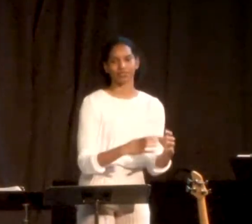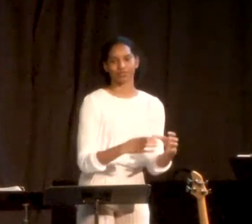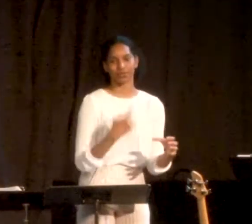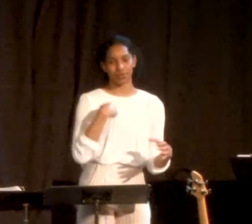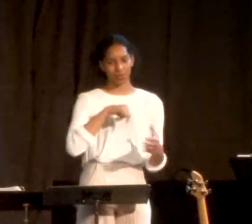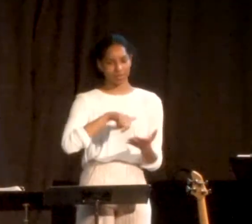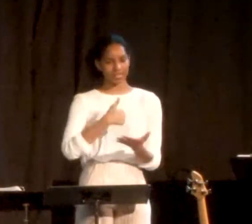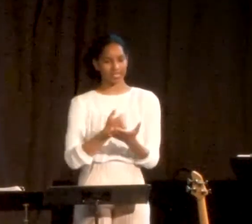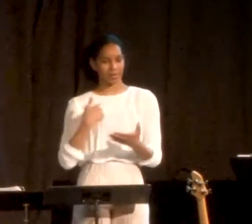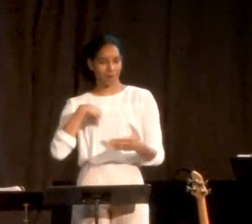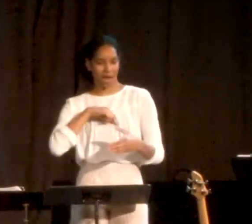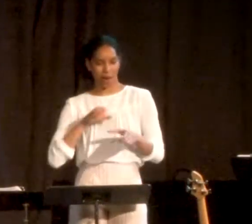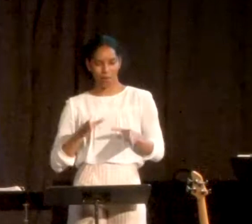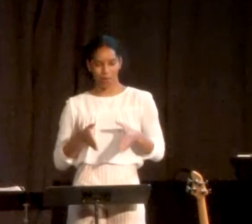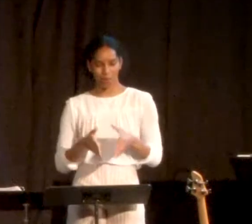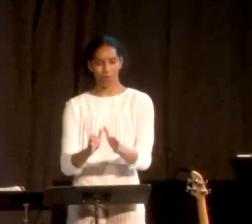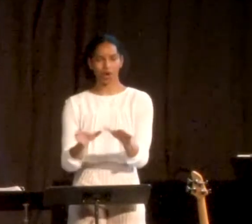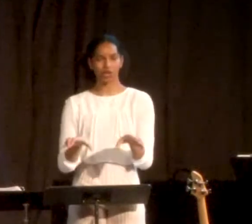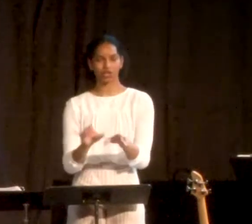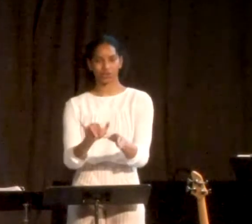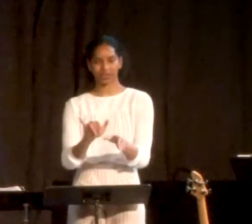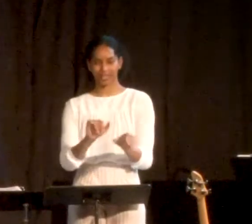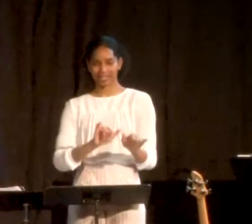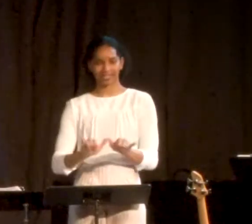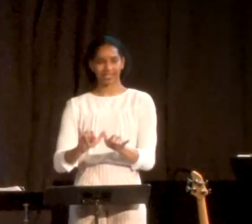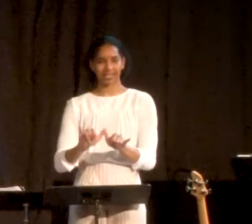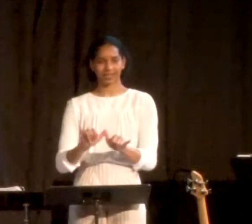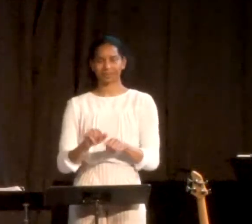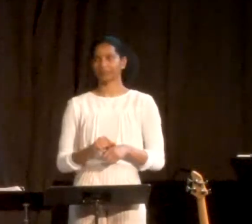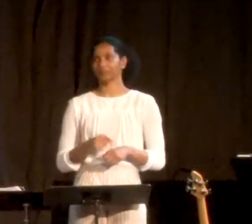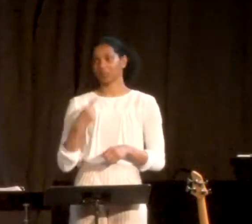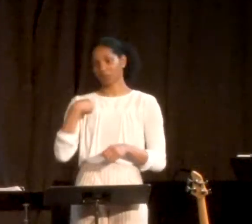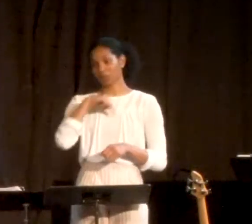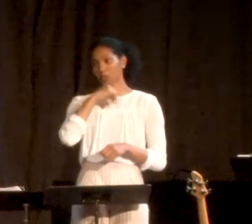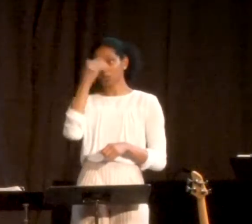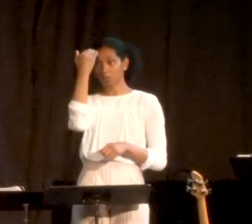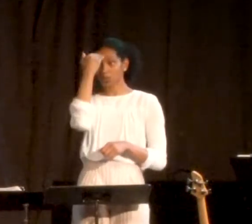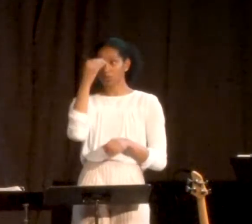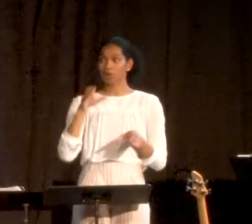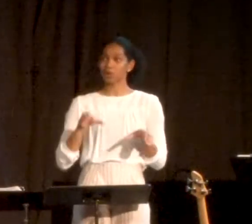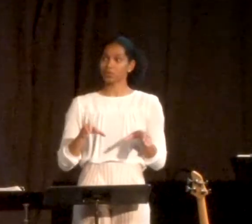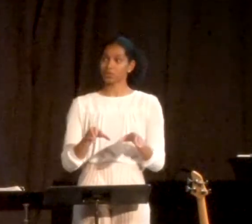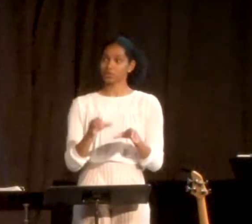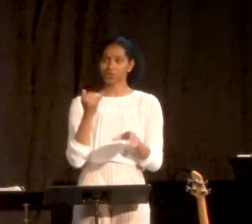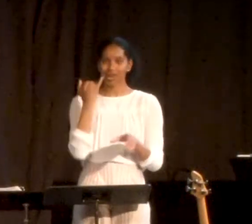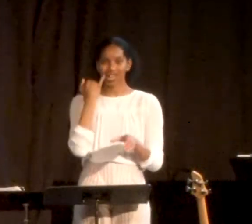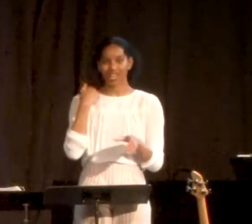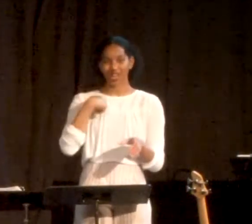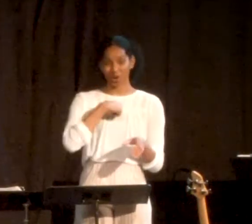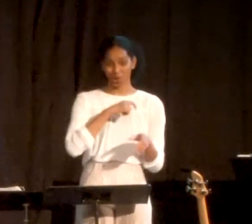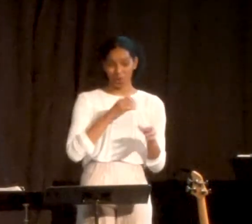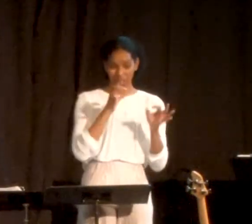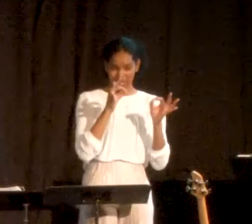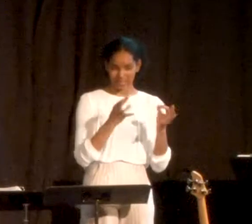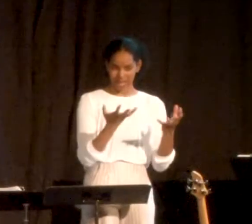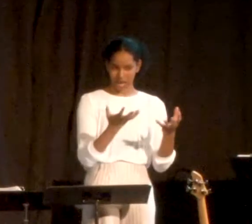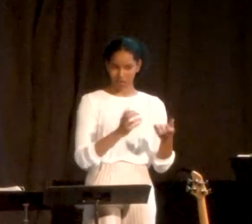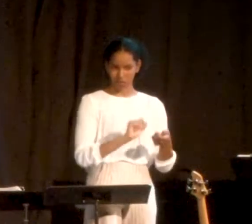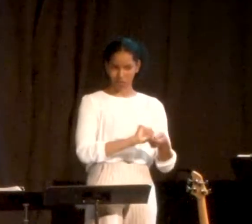it's convenient and we know what to do. If we start changing things up, we have to stop and think about